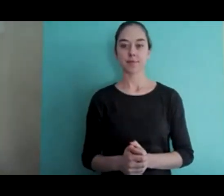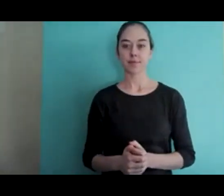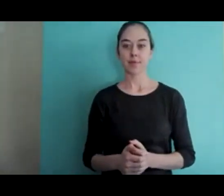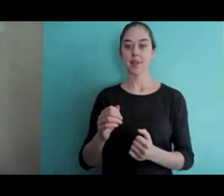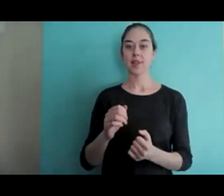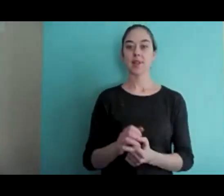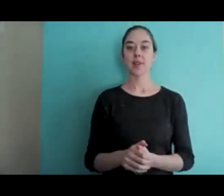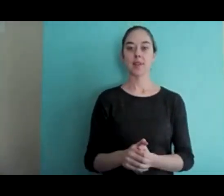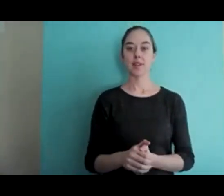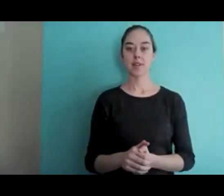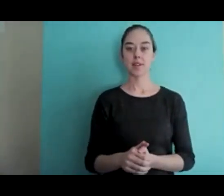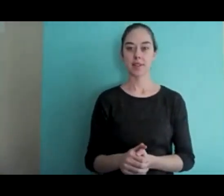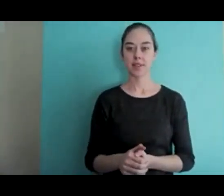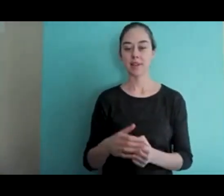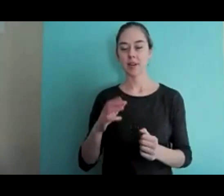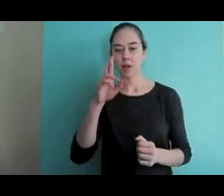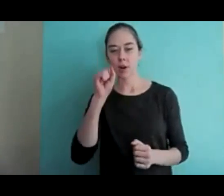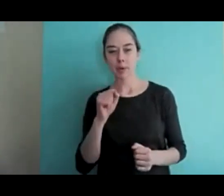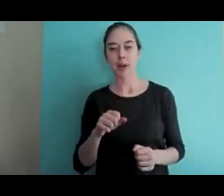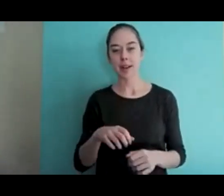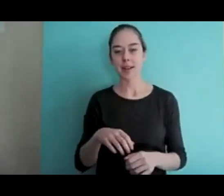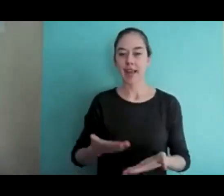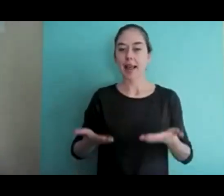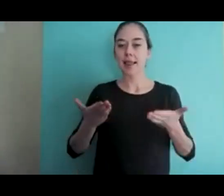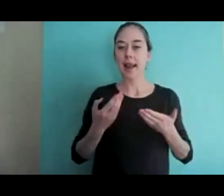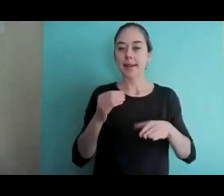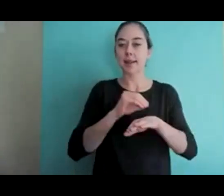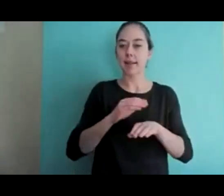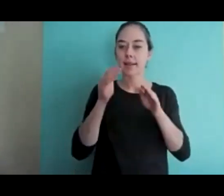That's it. Go a little bit easy on your feet now, a little bit easy on your feet.